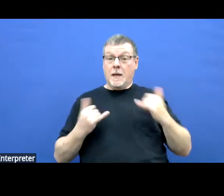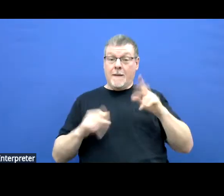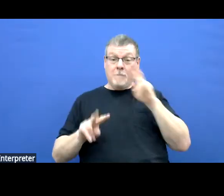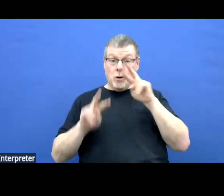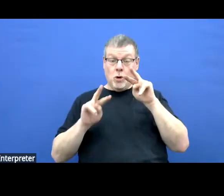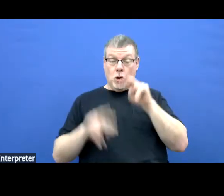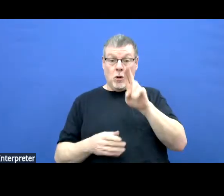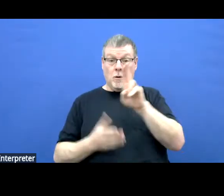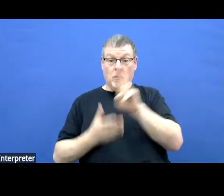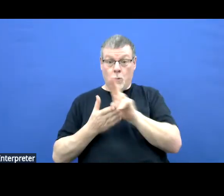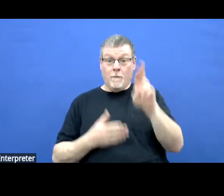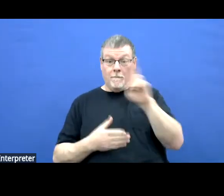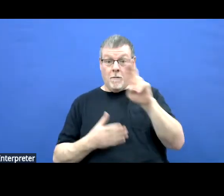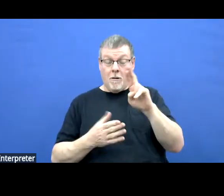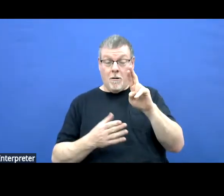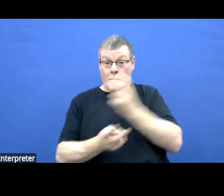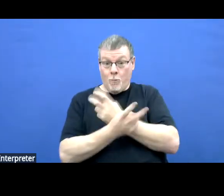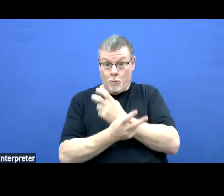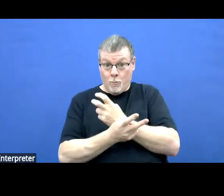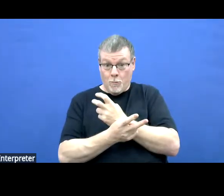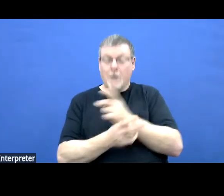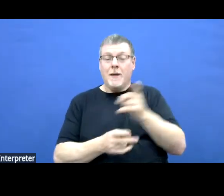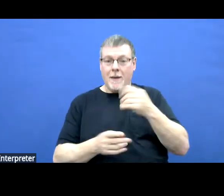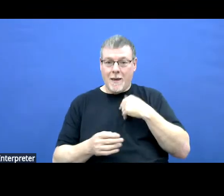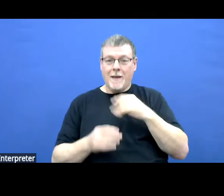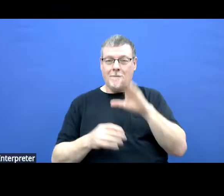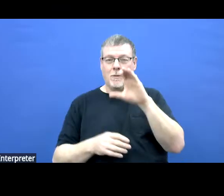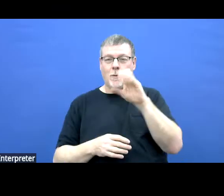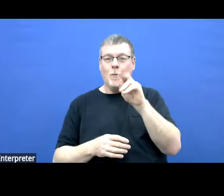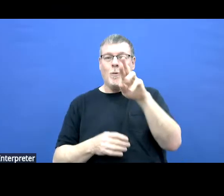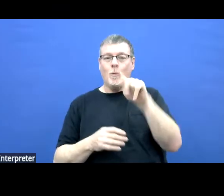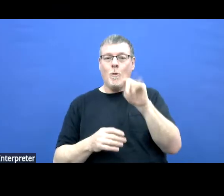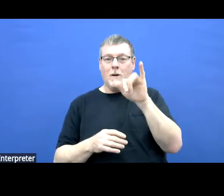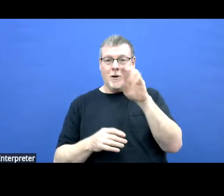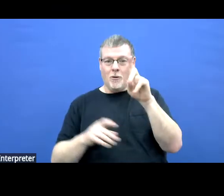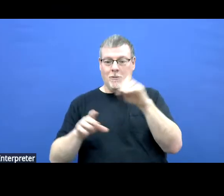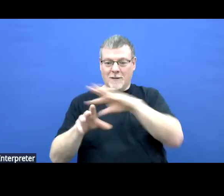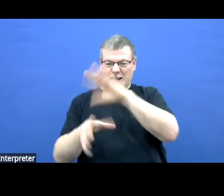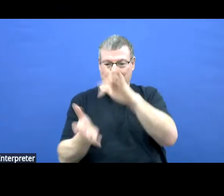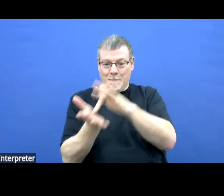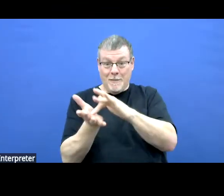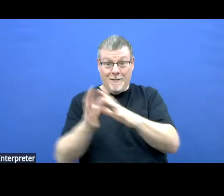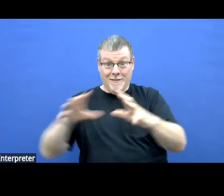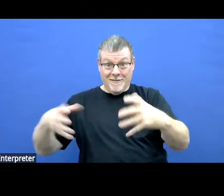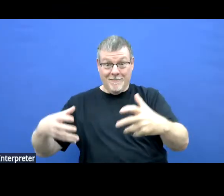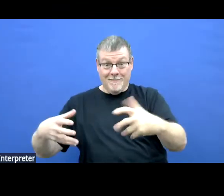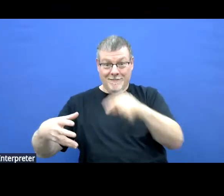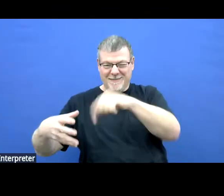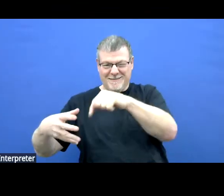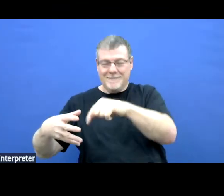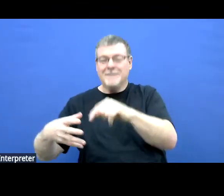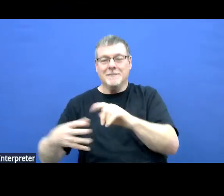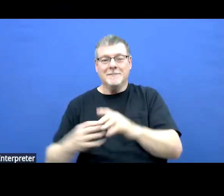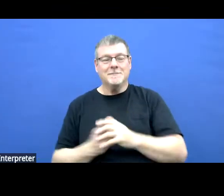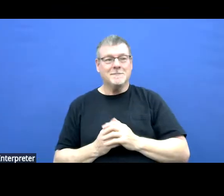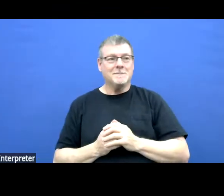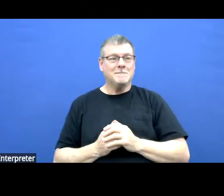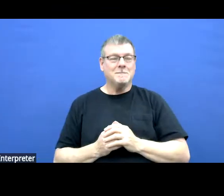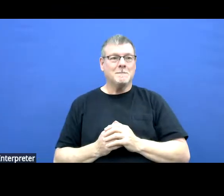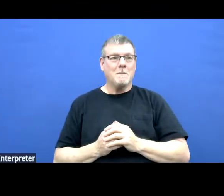of R Orthopedic Center, they actually have one of those courtyards Yeah. in the Inside, middle, yeah. right, with the sunlight.